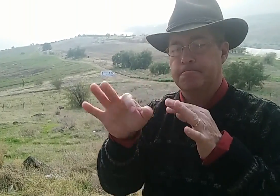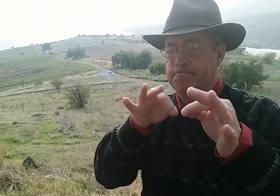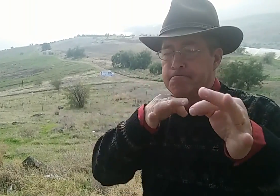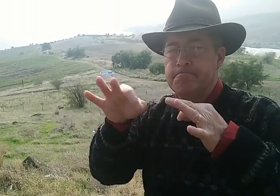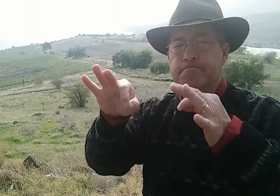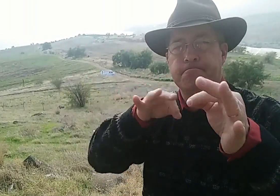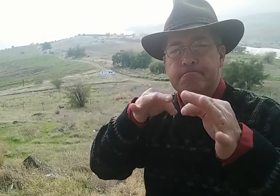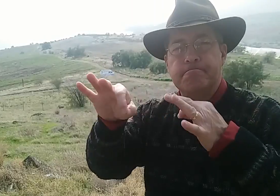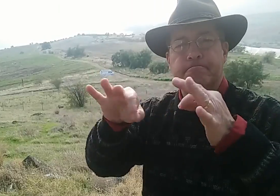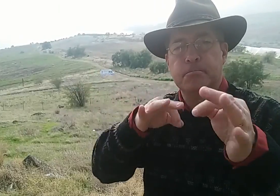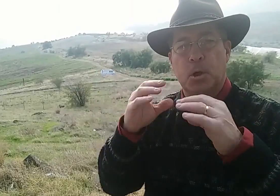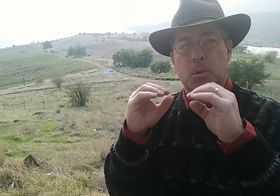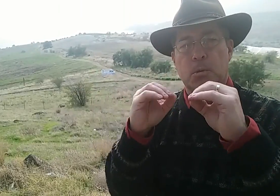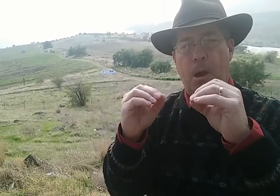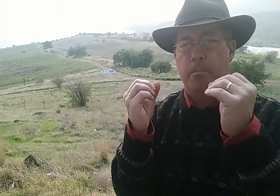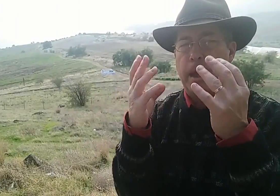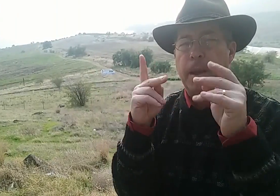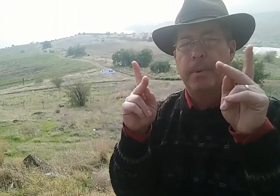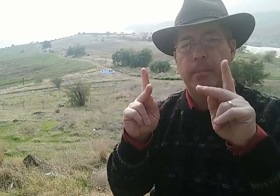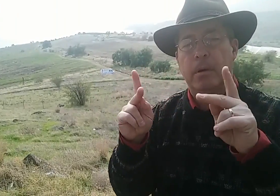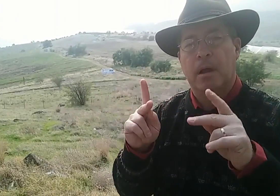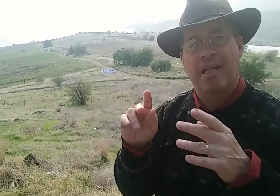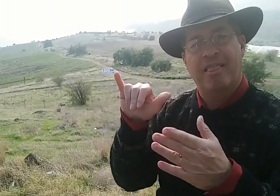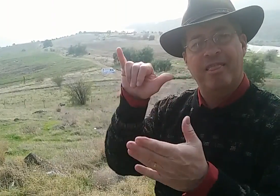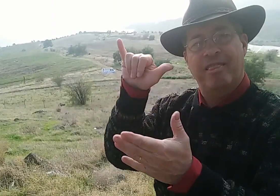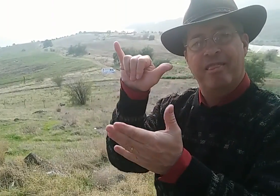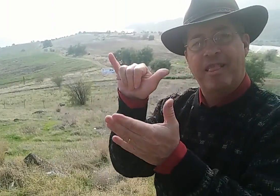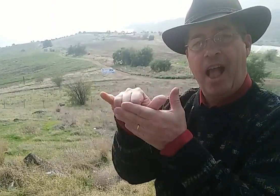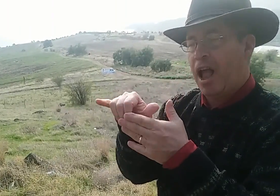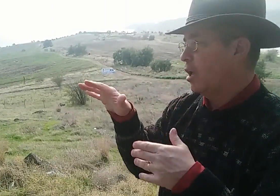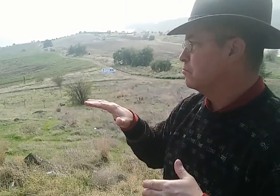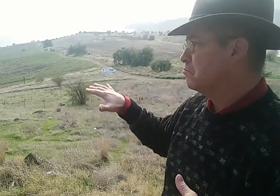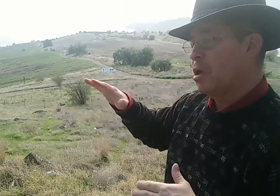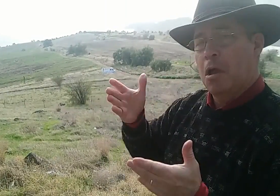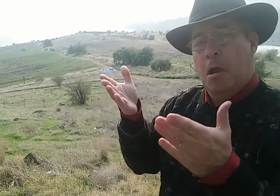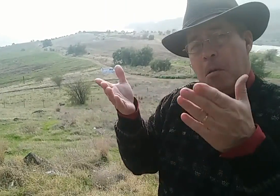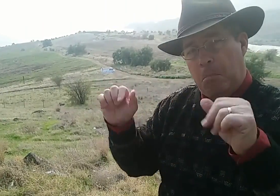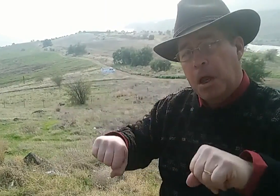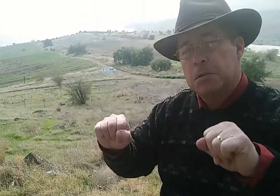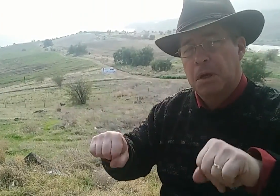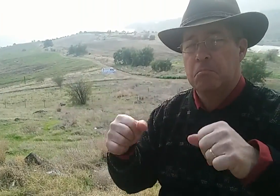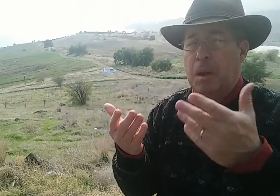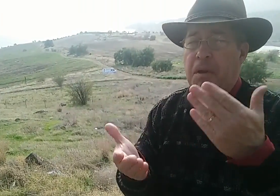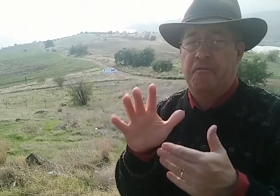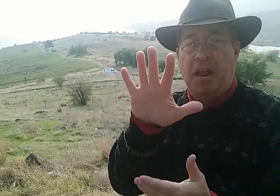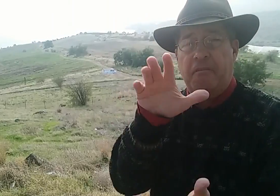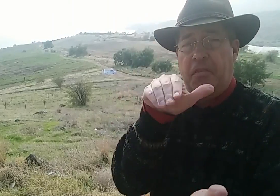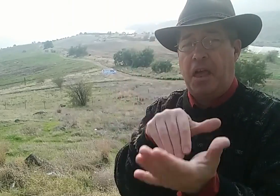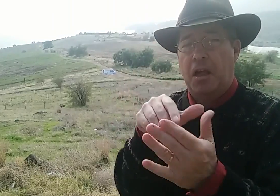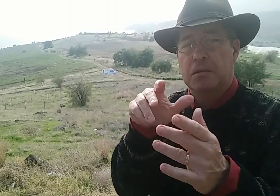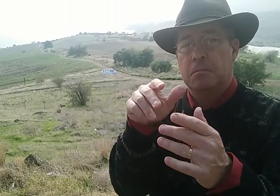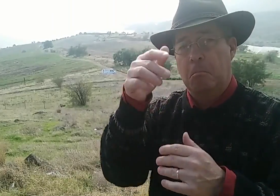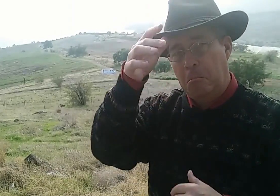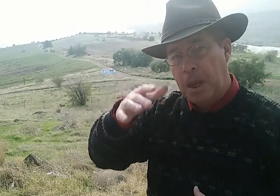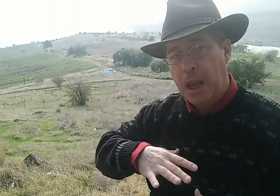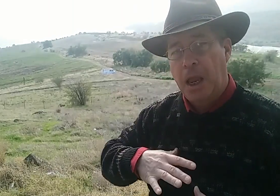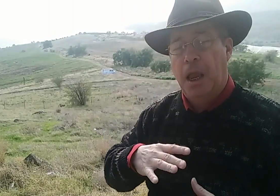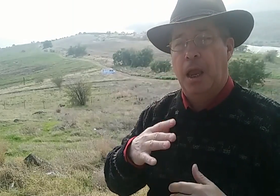where Jesus is giving the blessings. He's teaching many peoples. This could have been the place, upwards